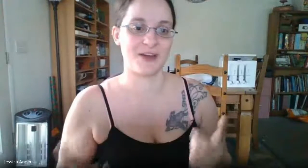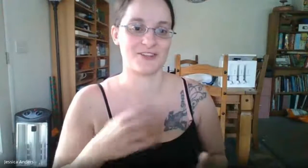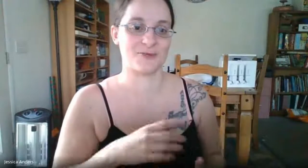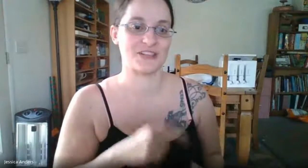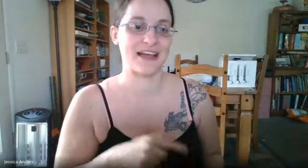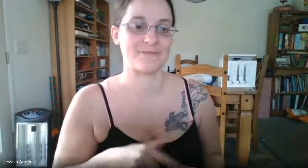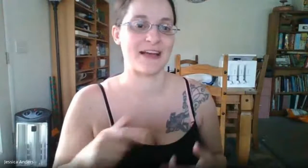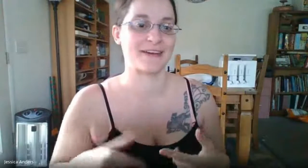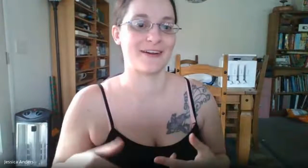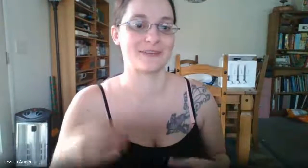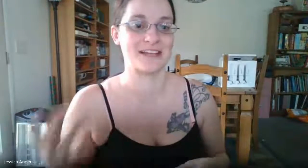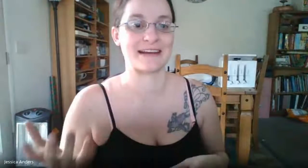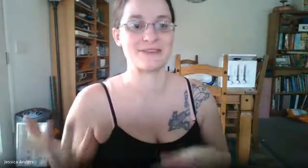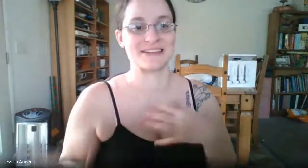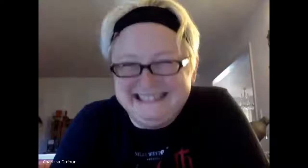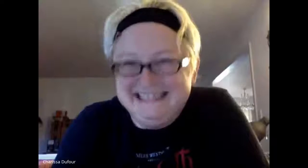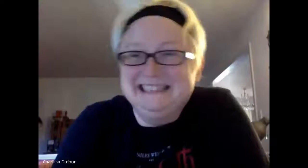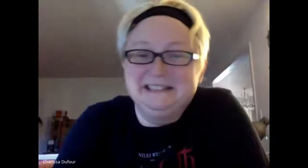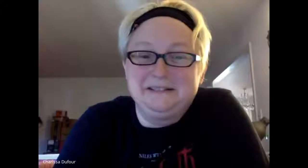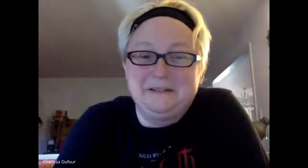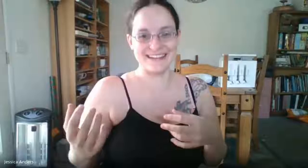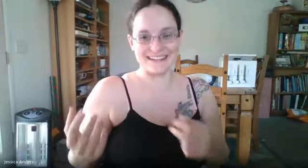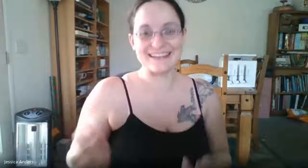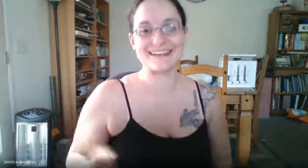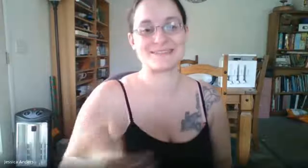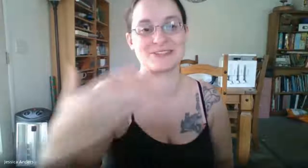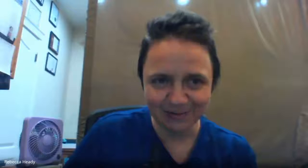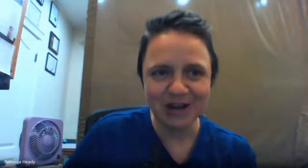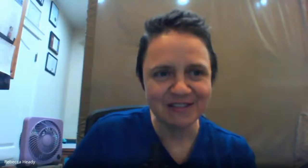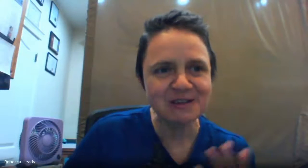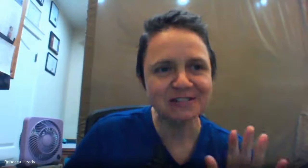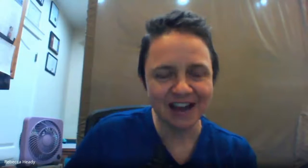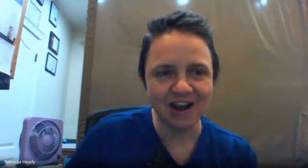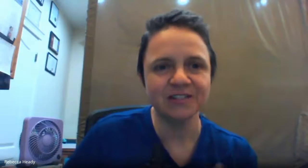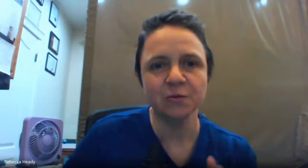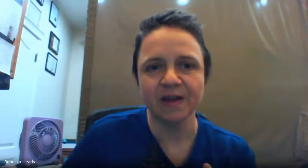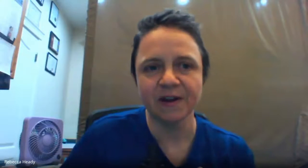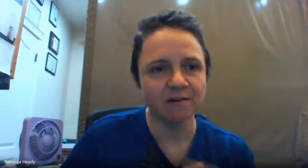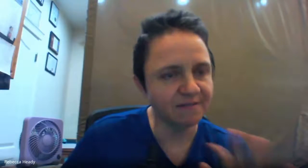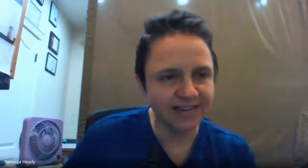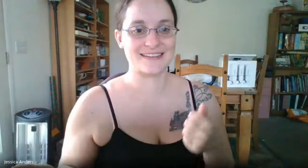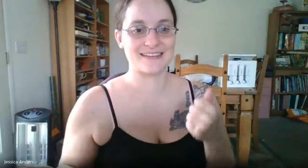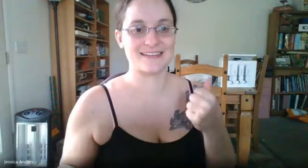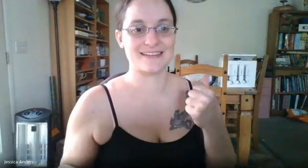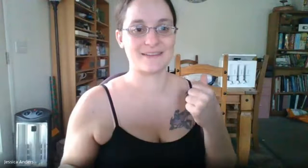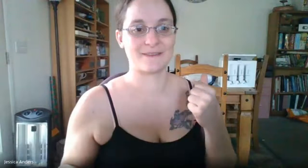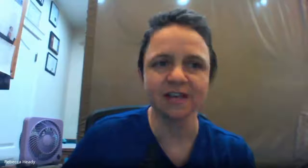I'm counting on and which hand I'm moving to. Yeah, I'm sorry that you were taught not to, but there are left-handed interpreters and left-handed deaf